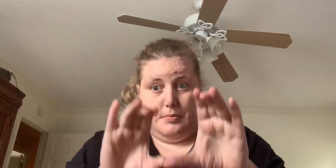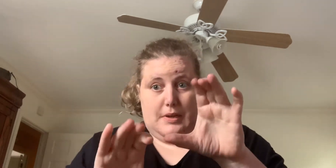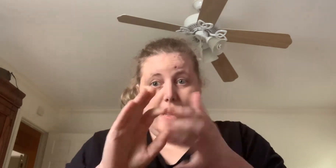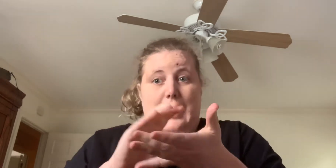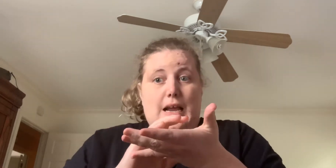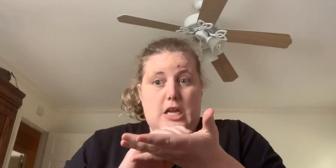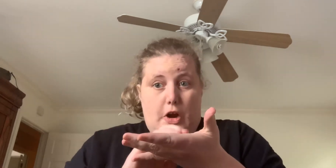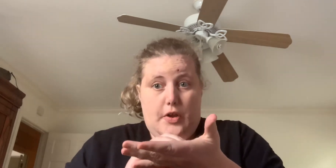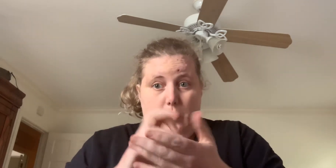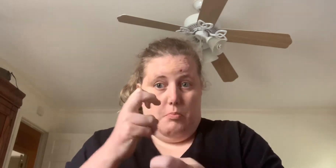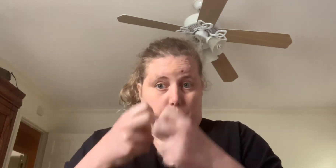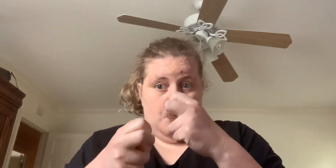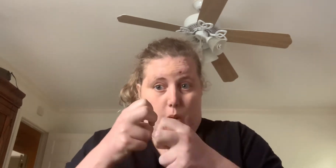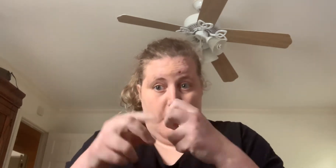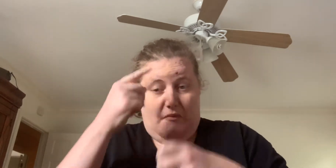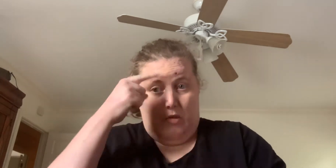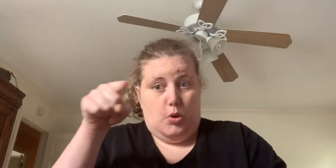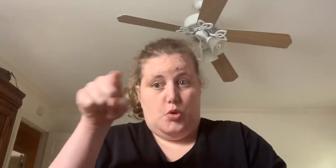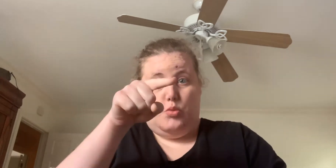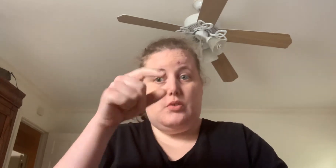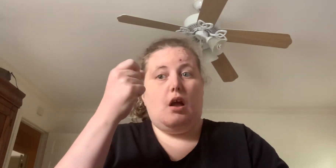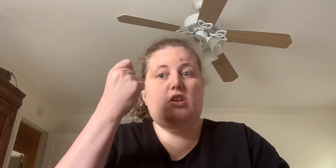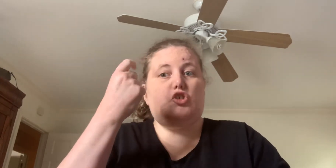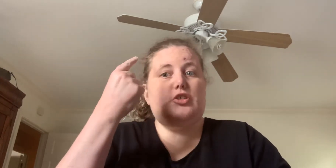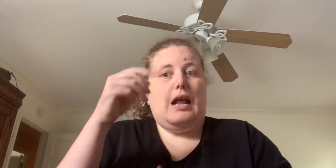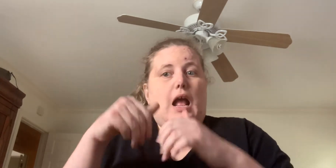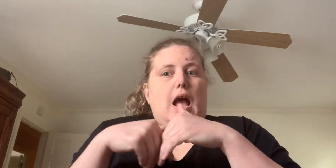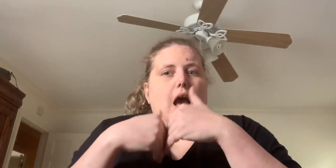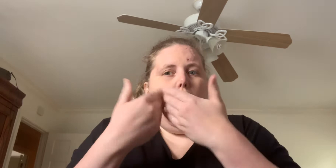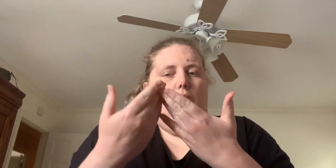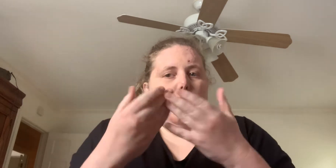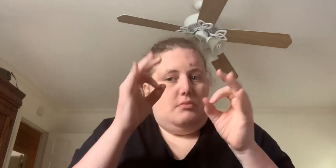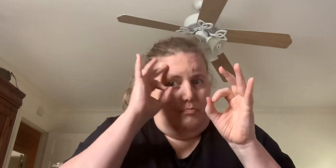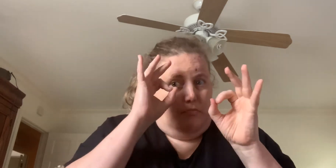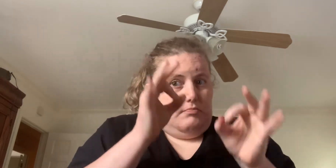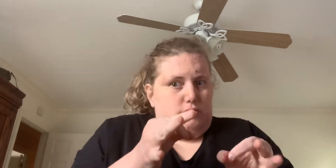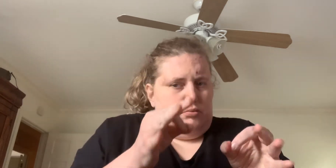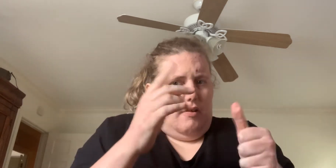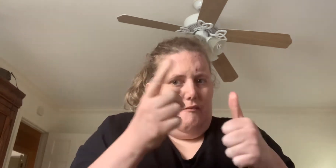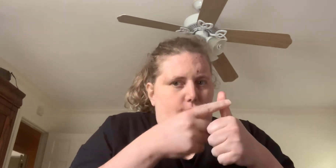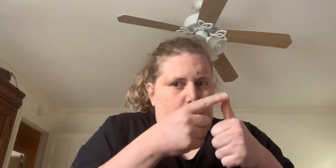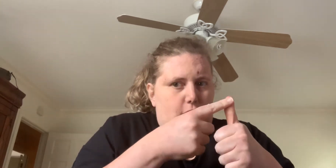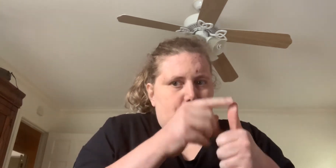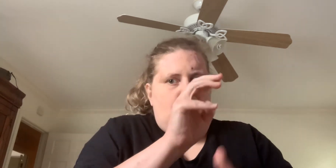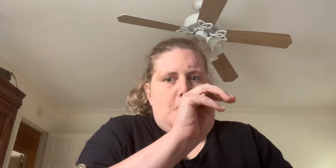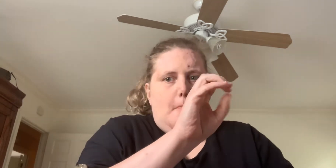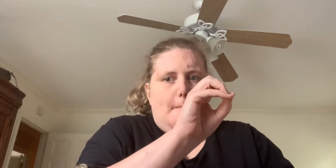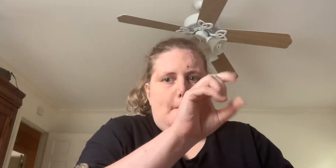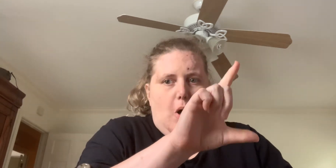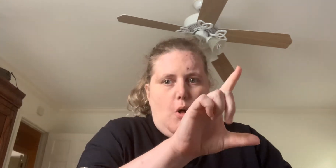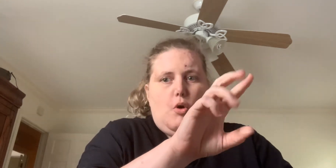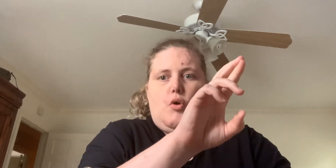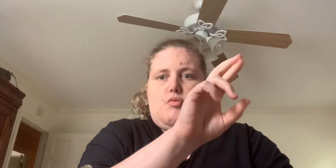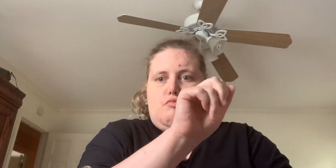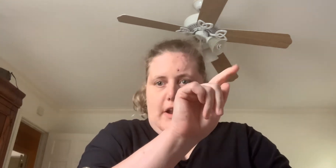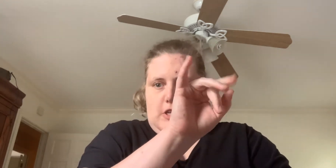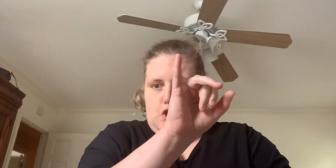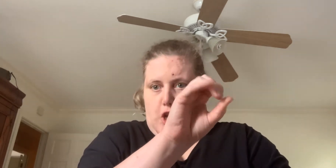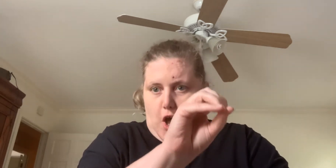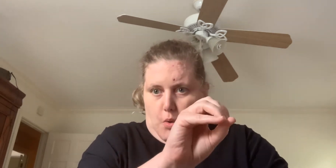so that you can understand how to first determine the mole ratio when given a chemical equation, as well as